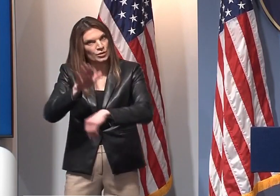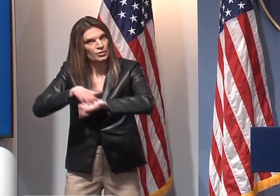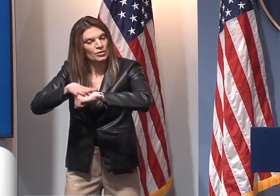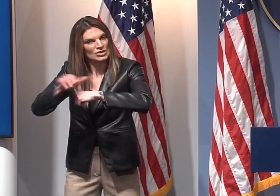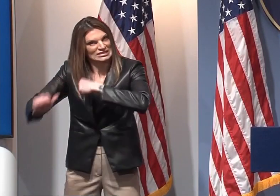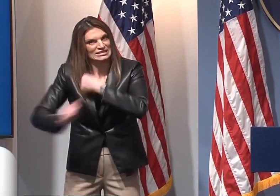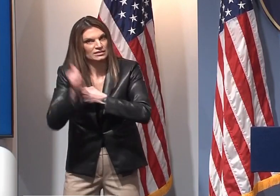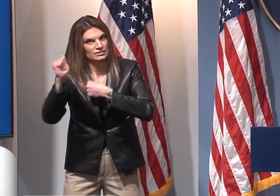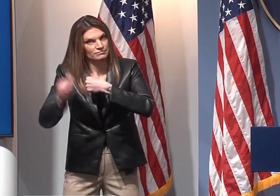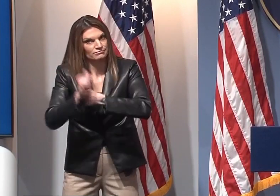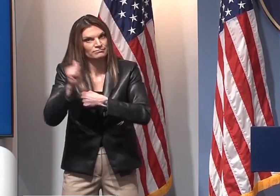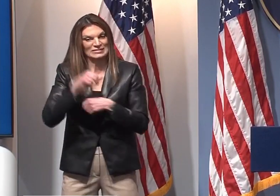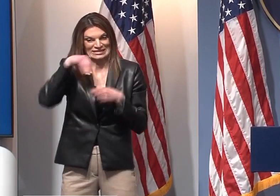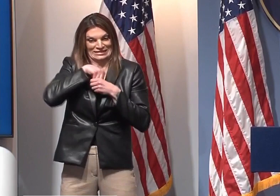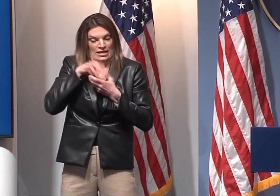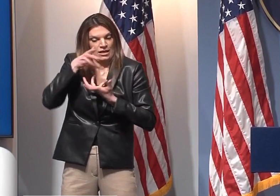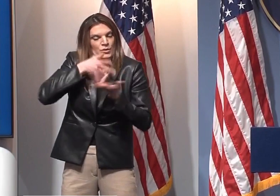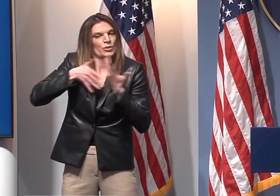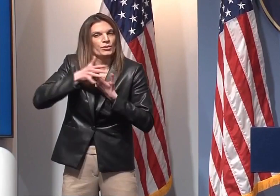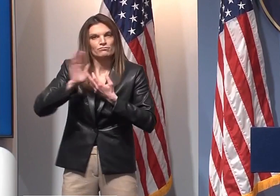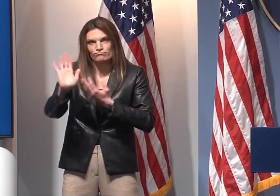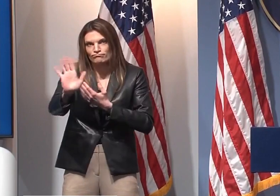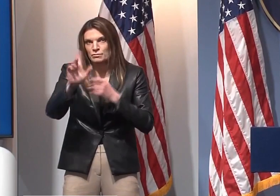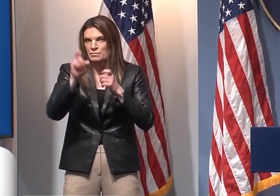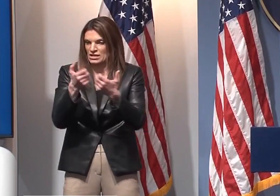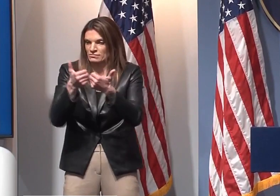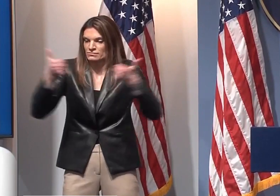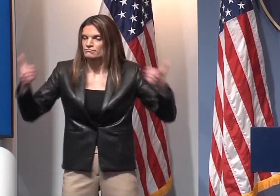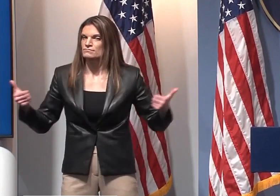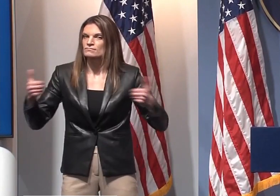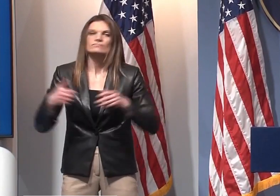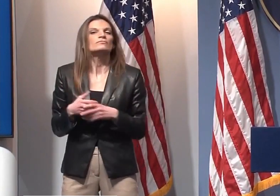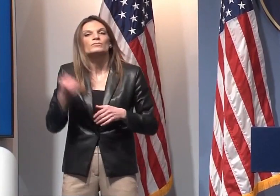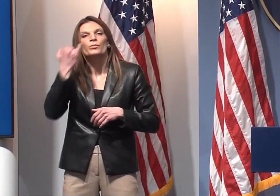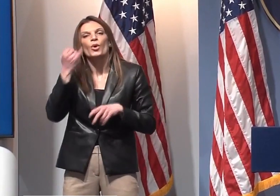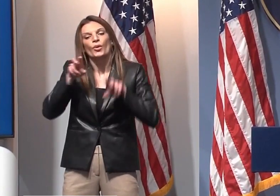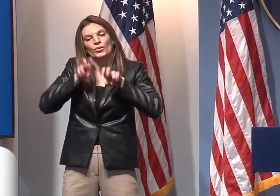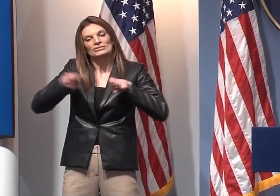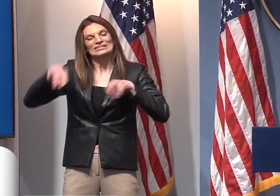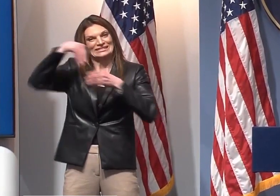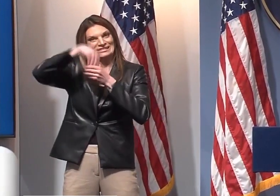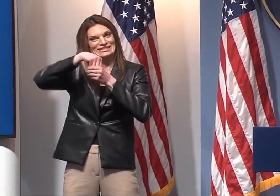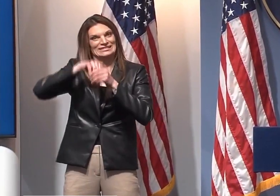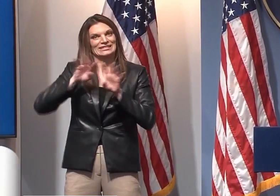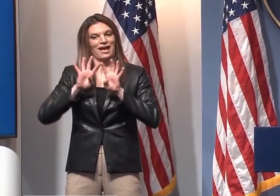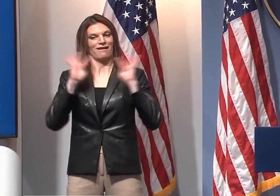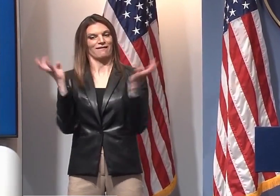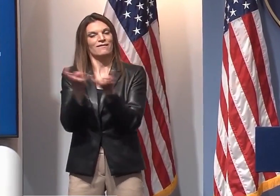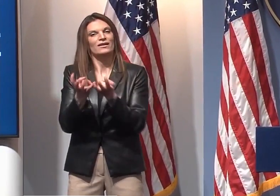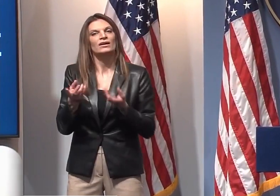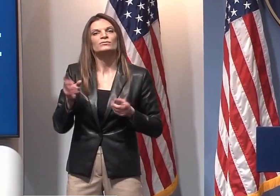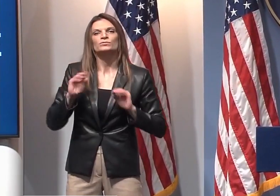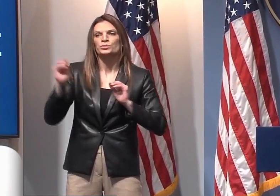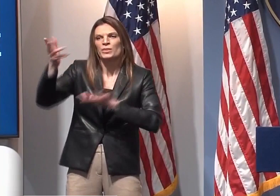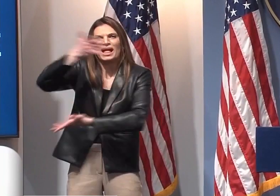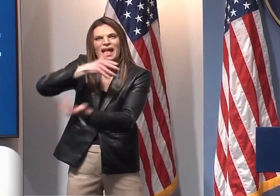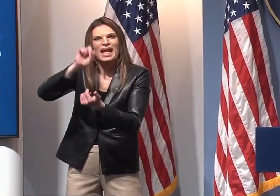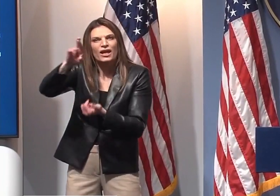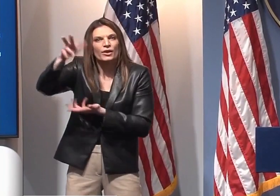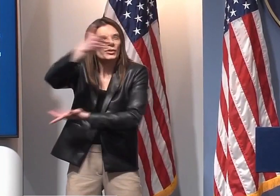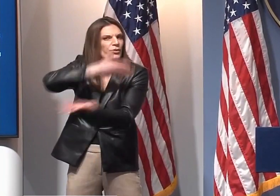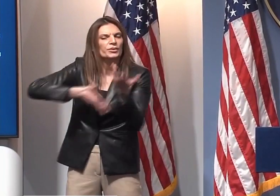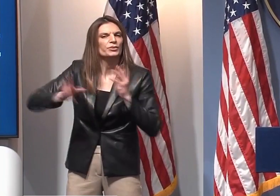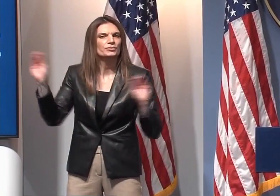apart appropriately. Sitting in an indoor space, like a restaurant, where there is less ventilation and people are